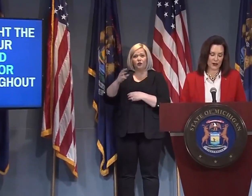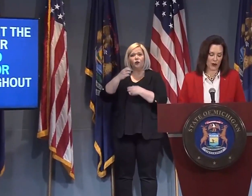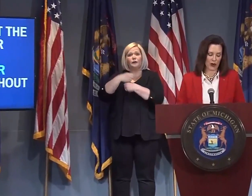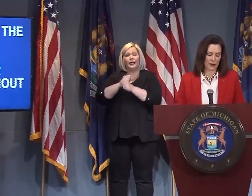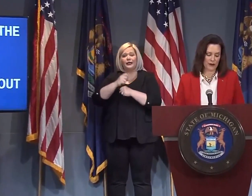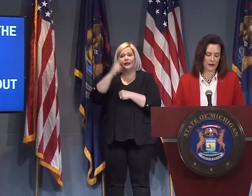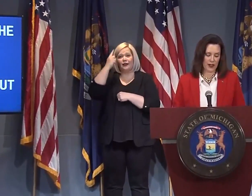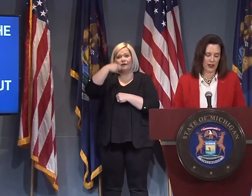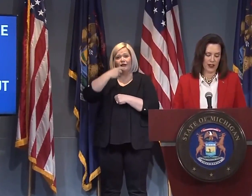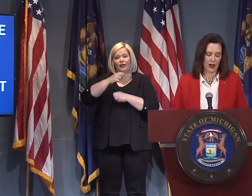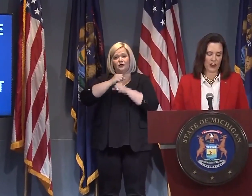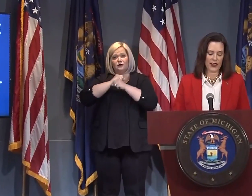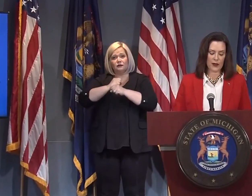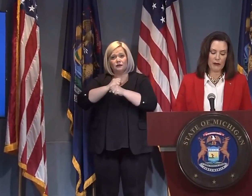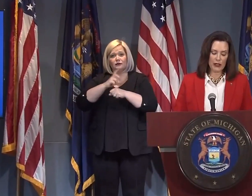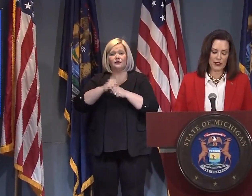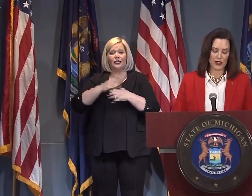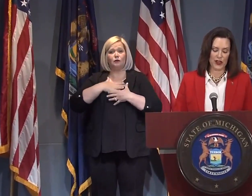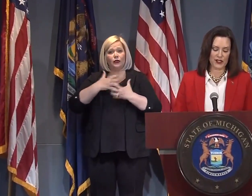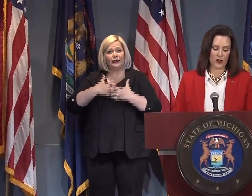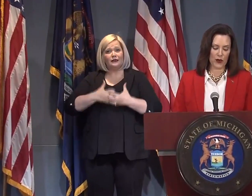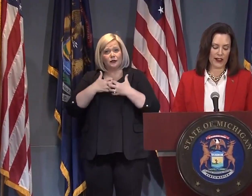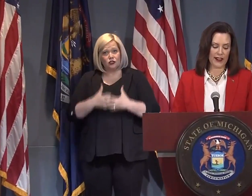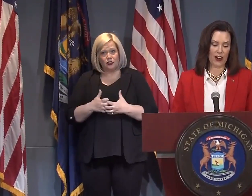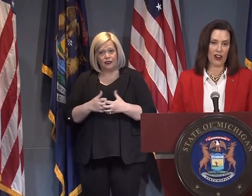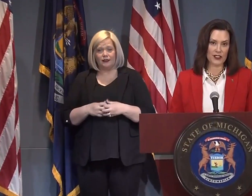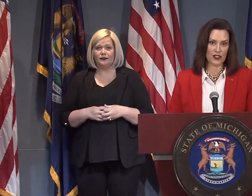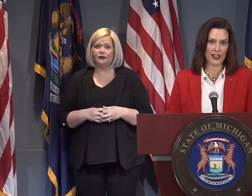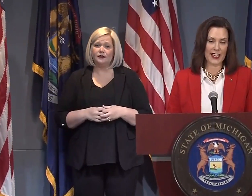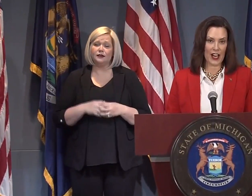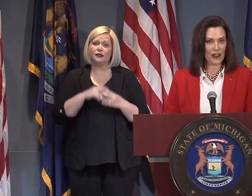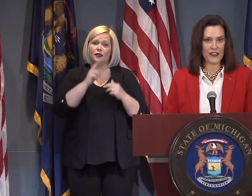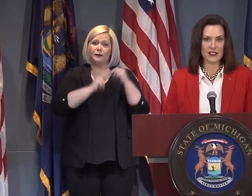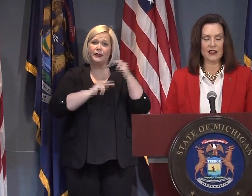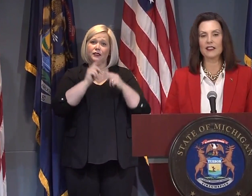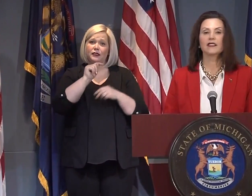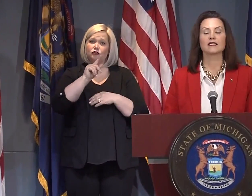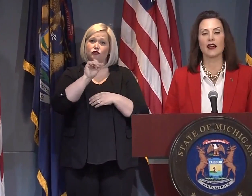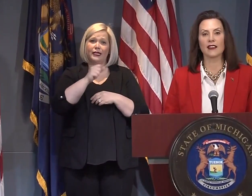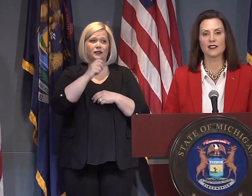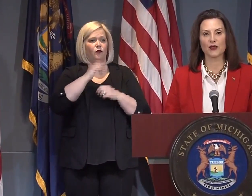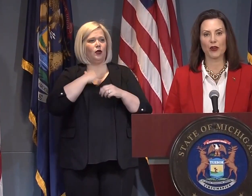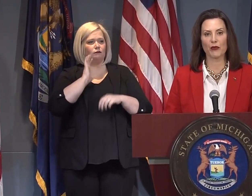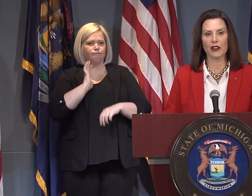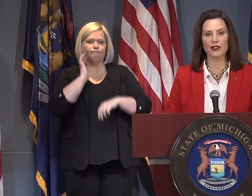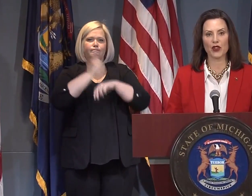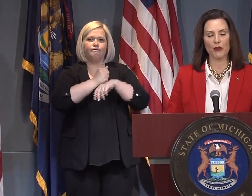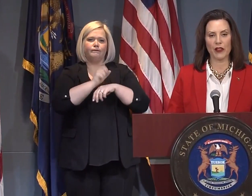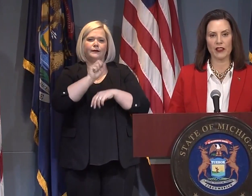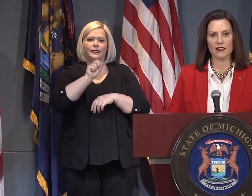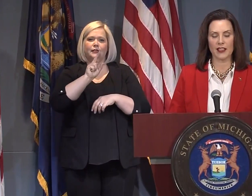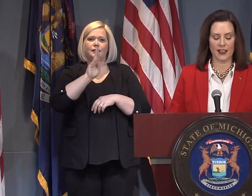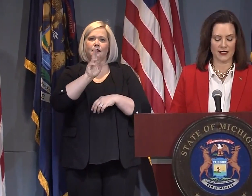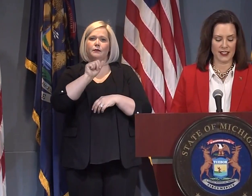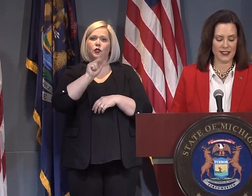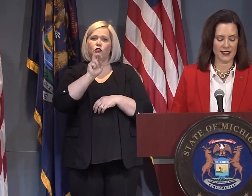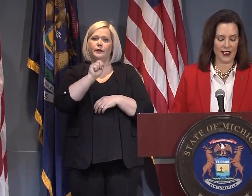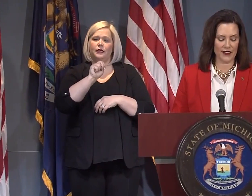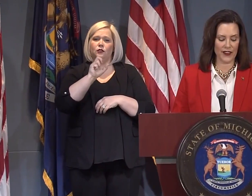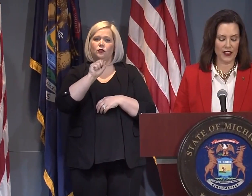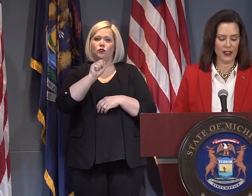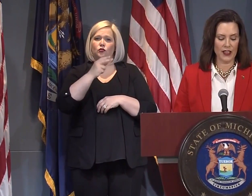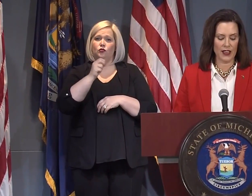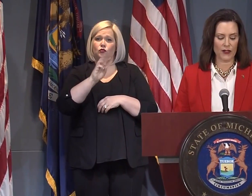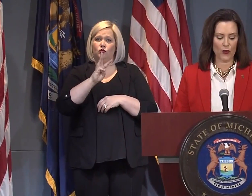ventilators, and more. I want to thank the building trades for working on our alternate care facilities at Suburban Showplace and